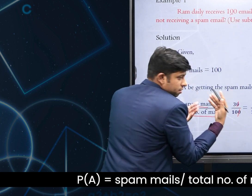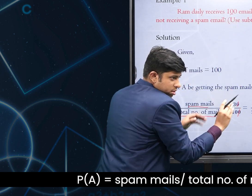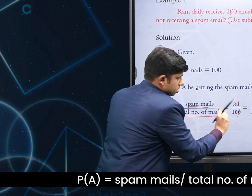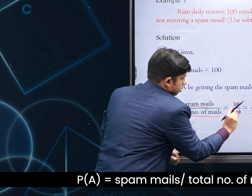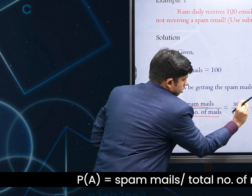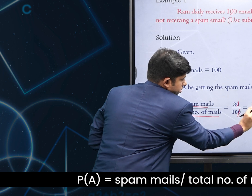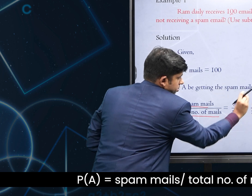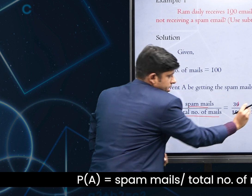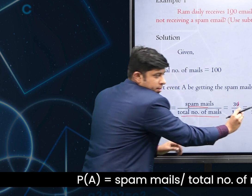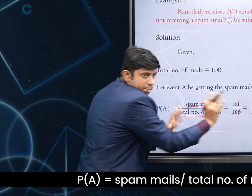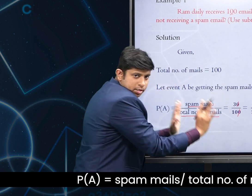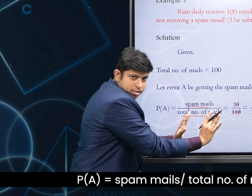By cancelling, we get 3 by 10.